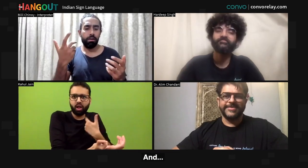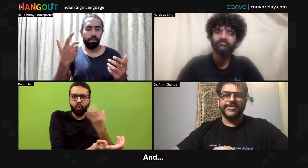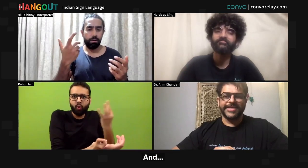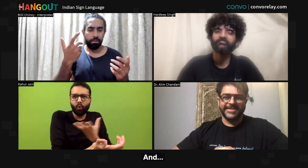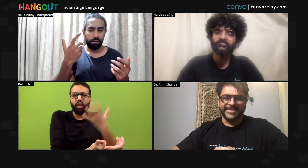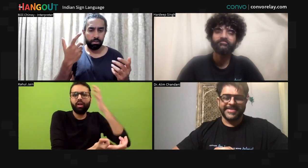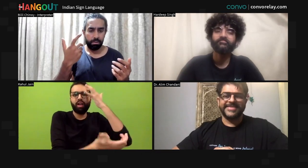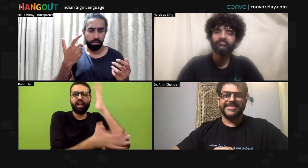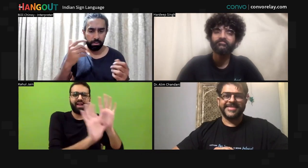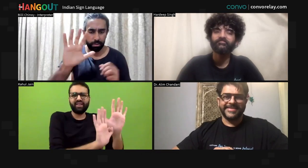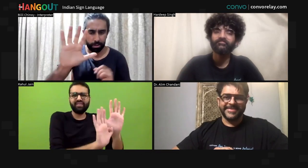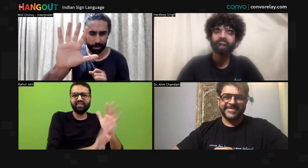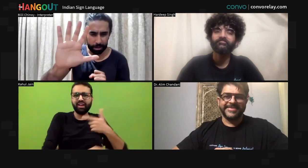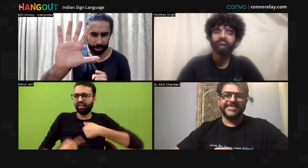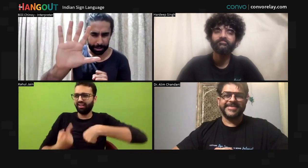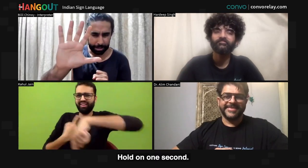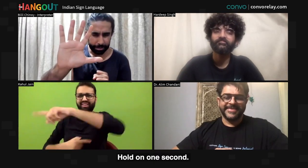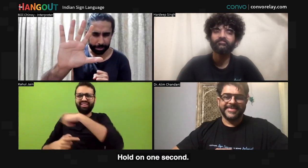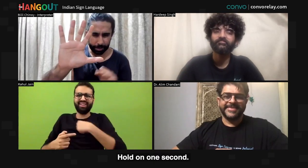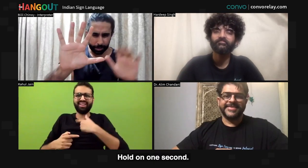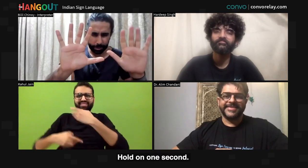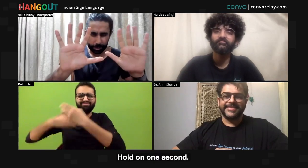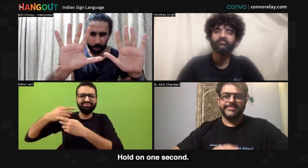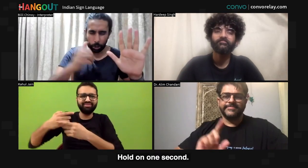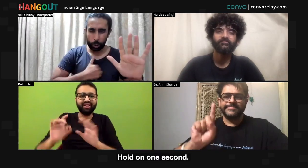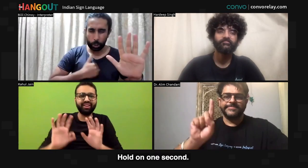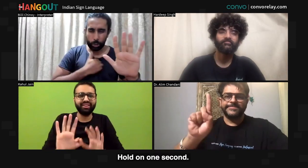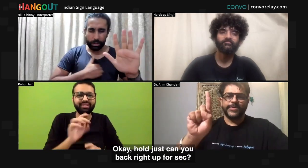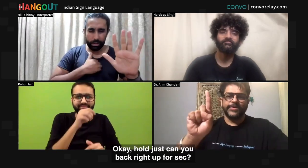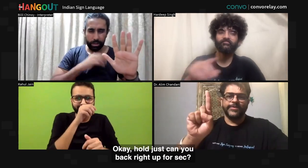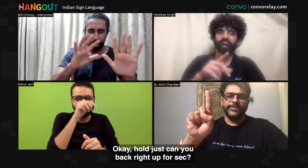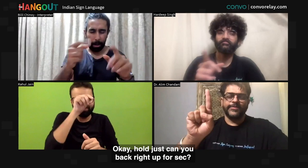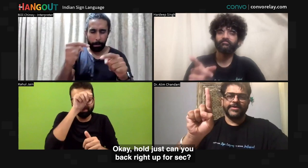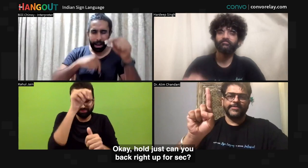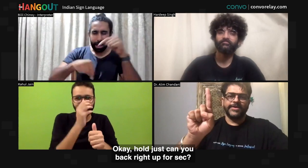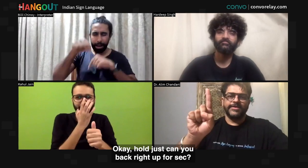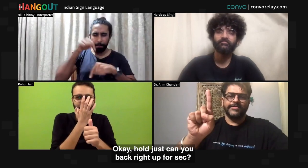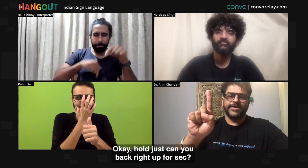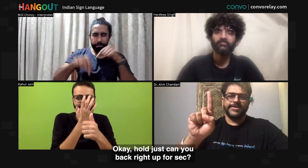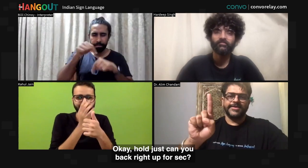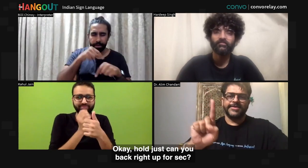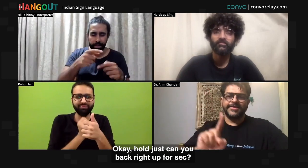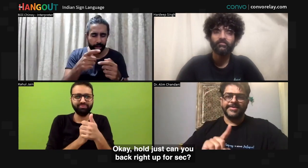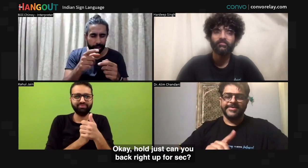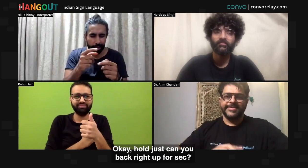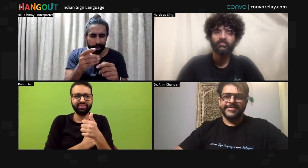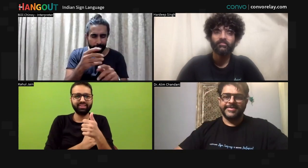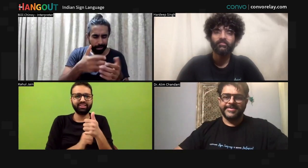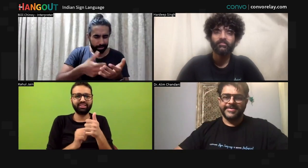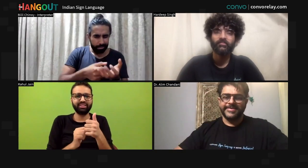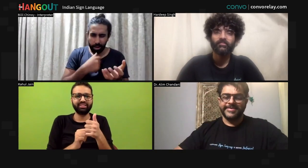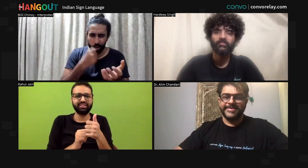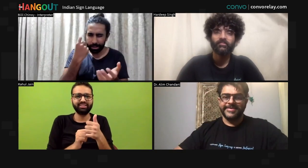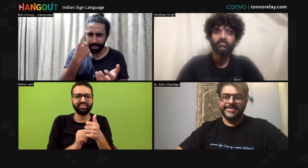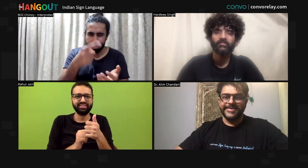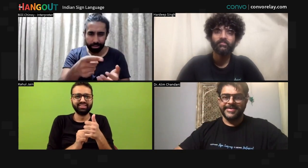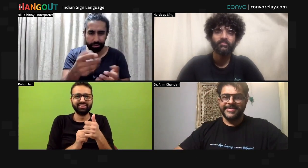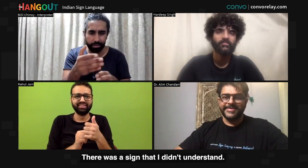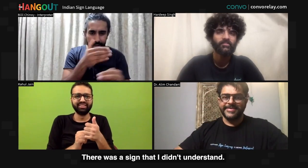hold on one second. Okay. Hold, just can you back right up for a sec? Um, there was